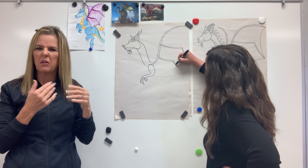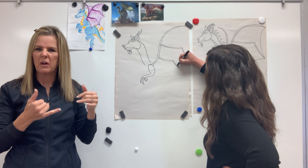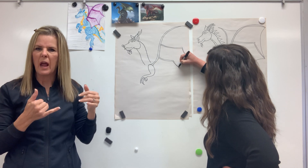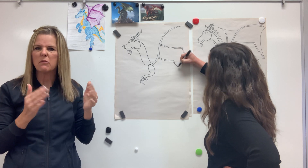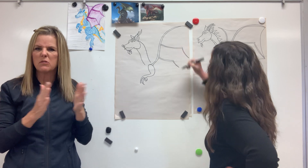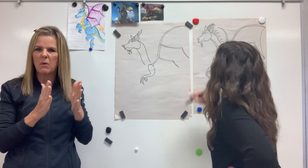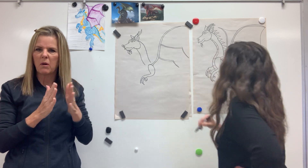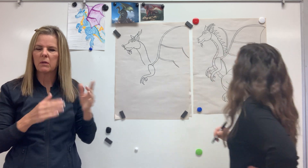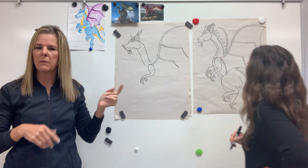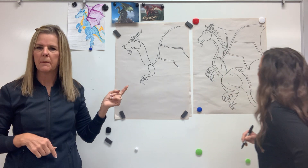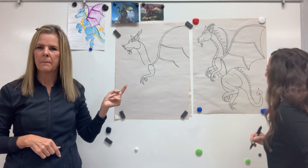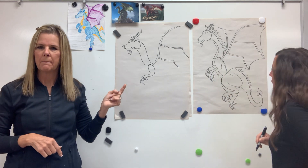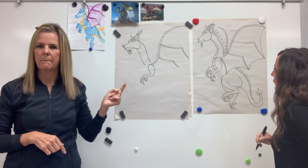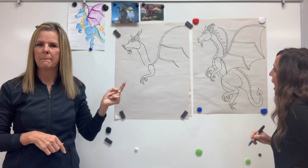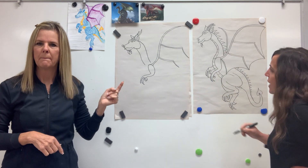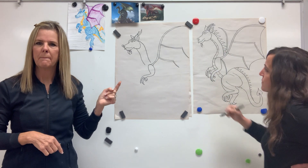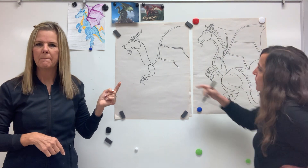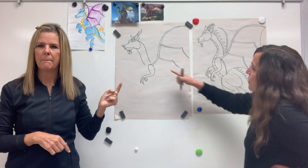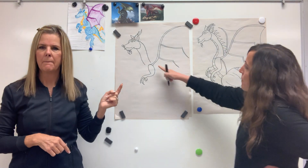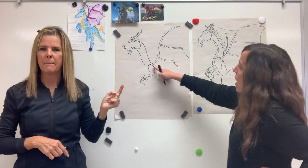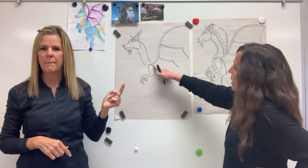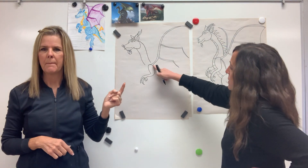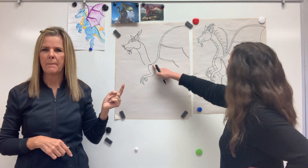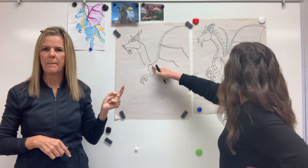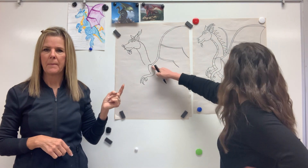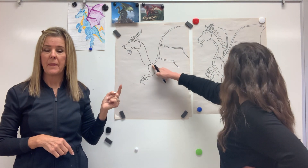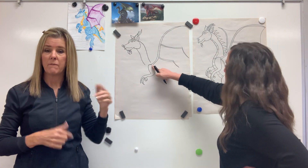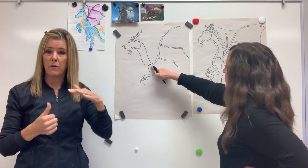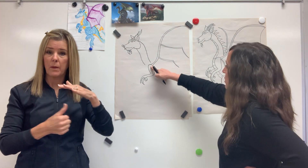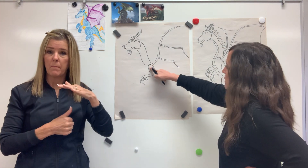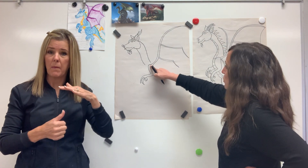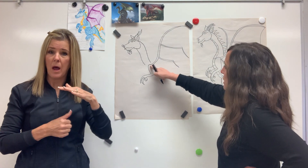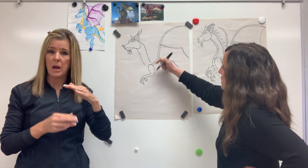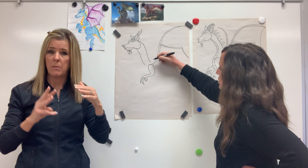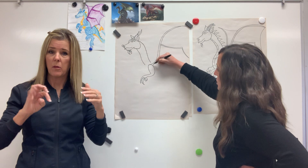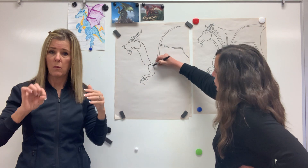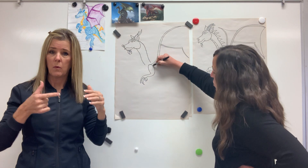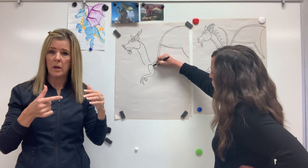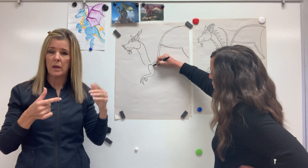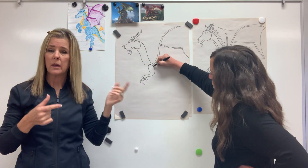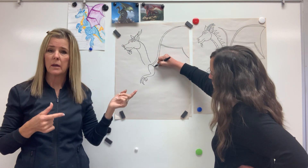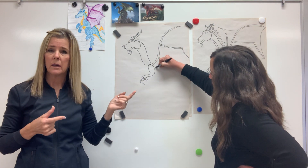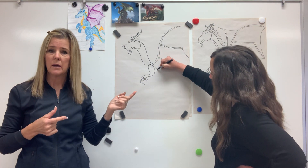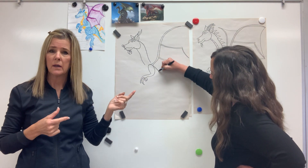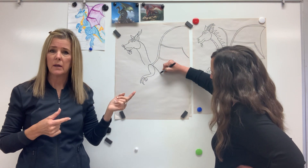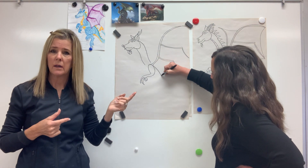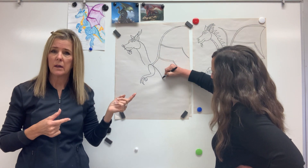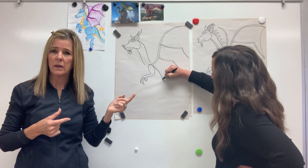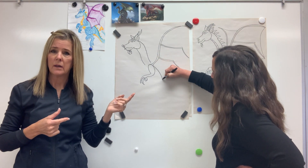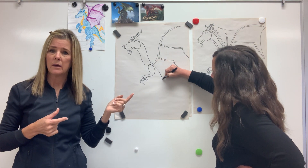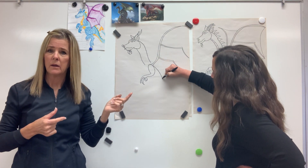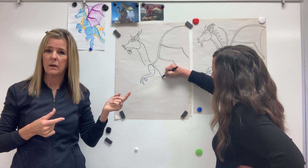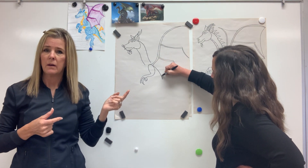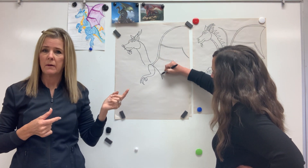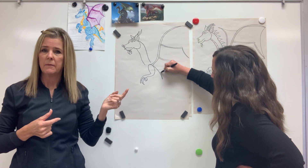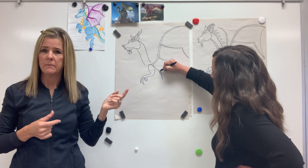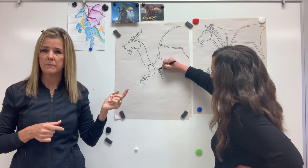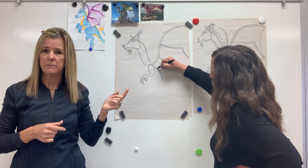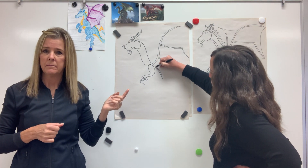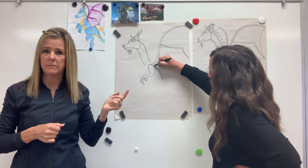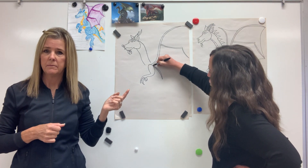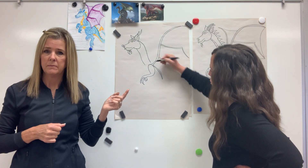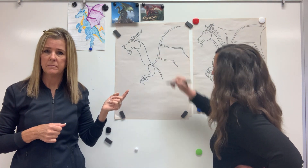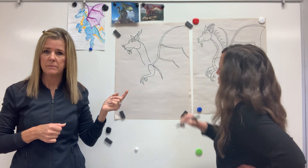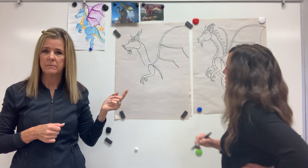little smaller. And then for the bottom, wherever his wing touches the shoulder, I'm just gonna make it a